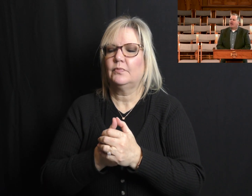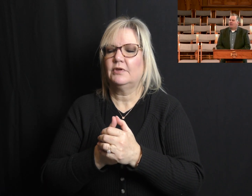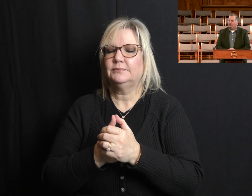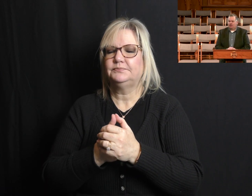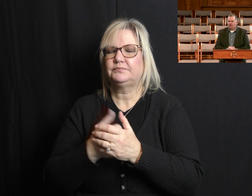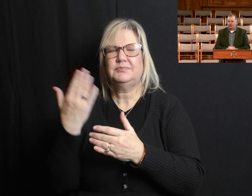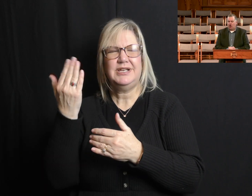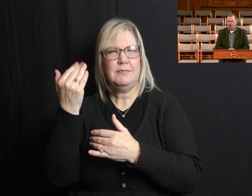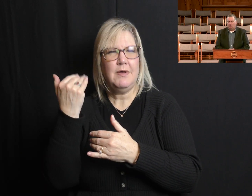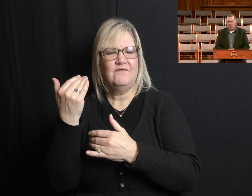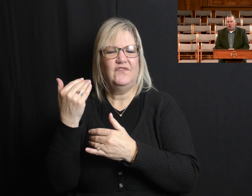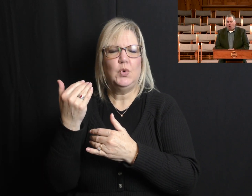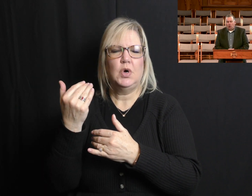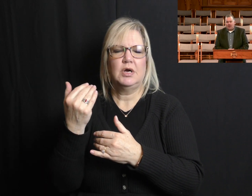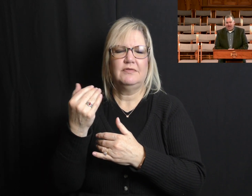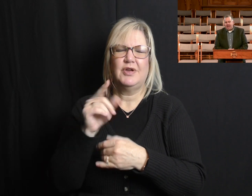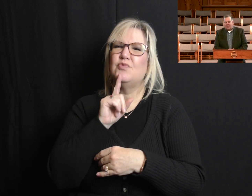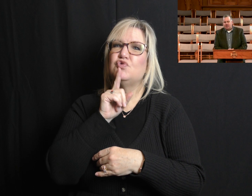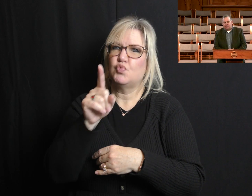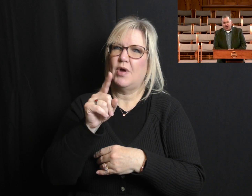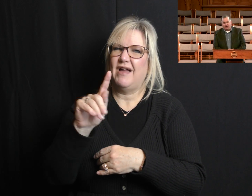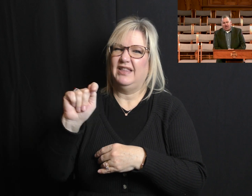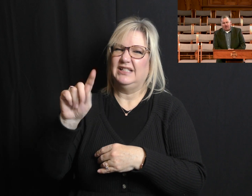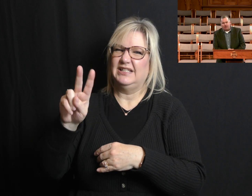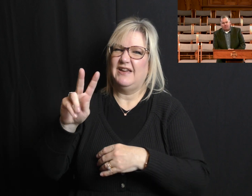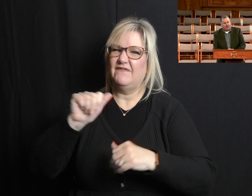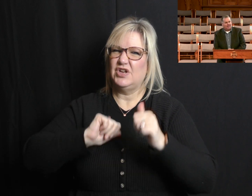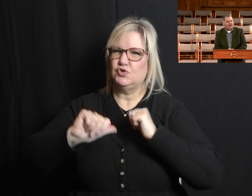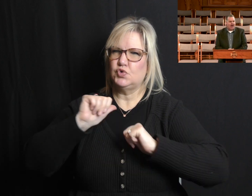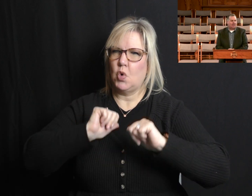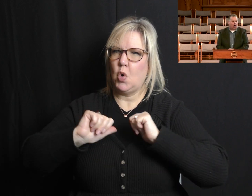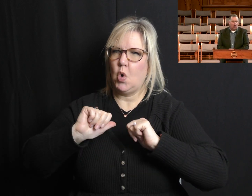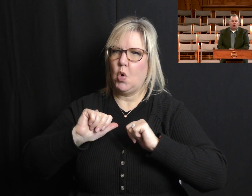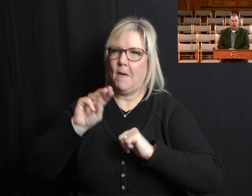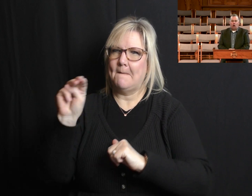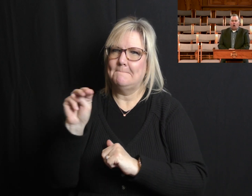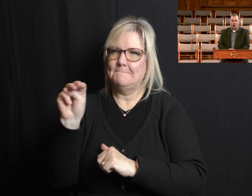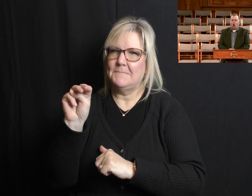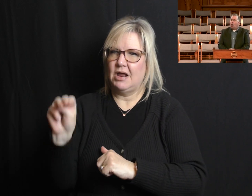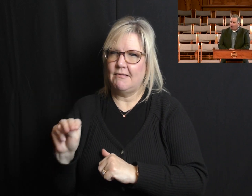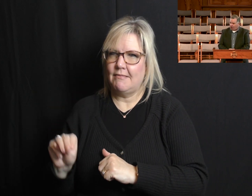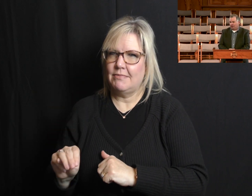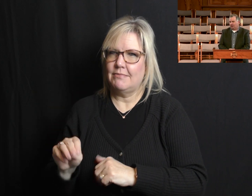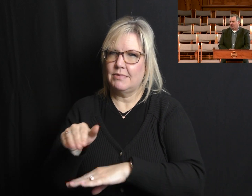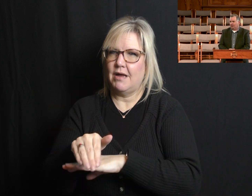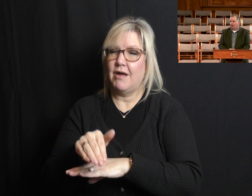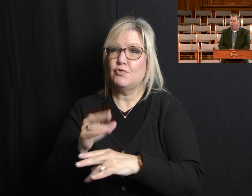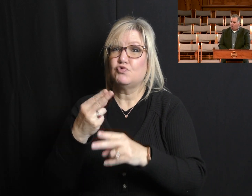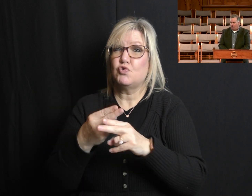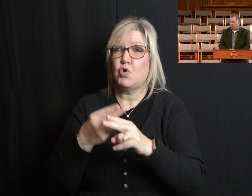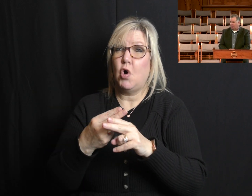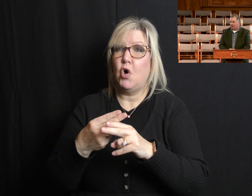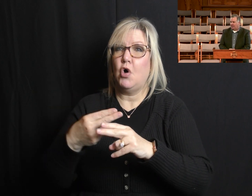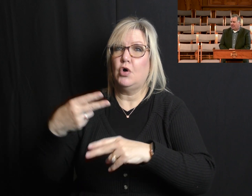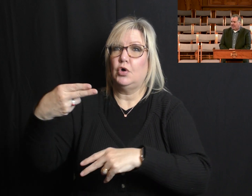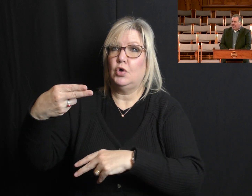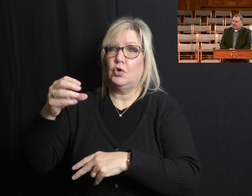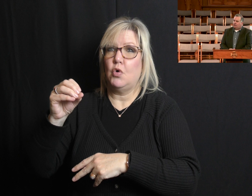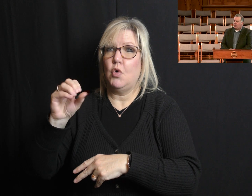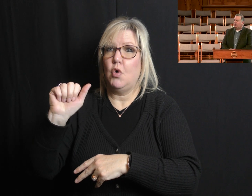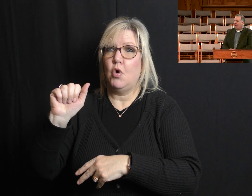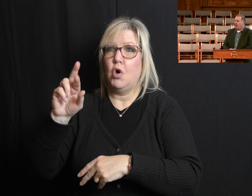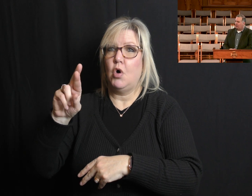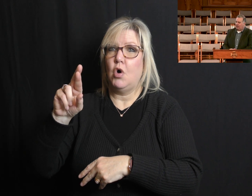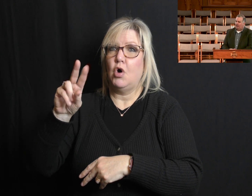reality television show on the A&E channel every Monday night called Hoarders. Hoarders.